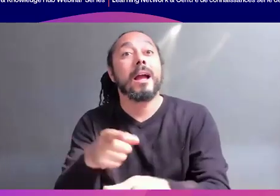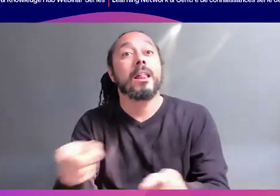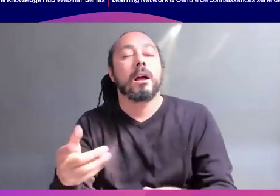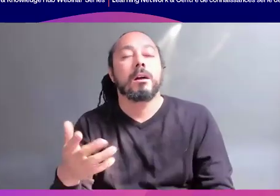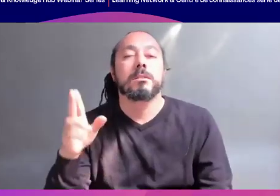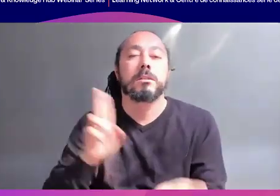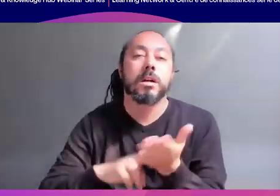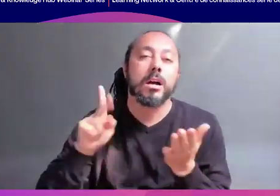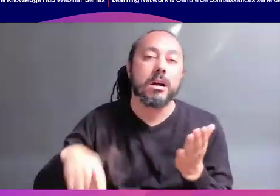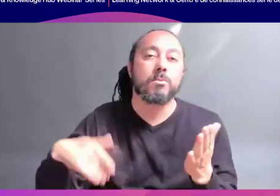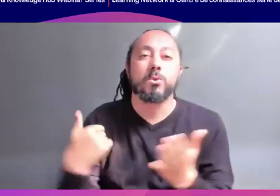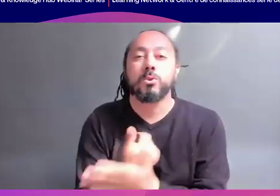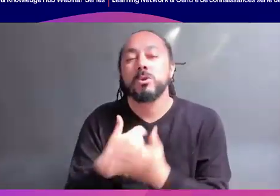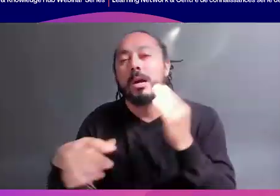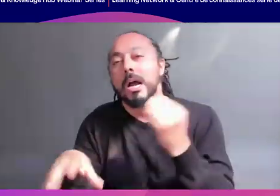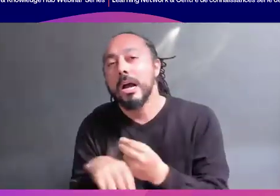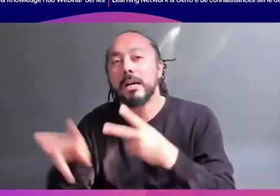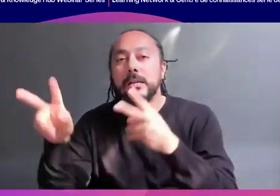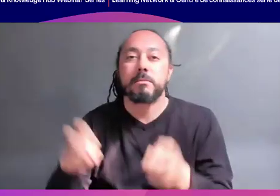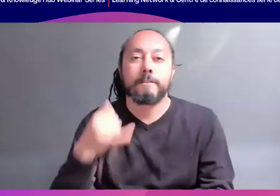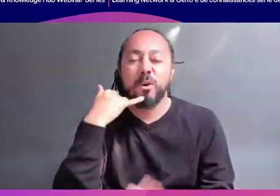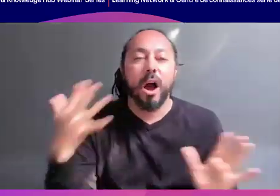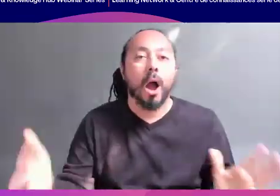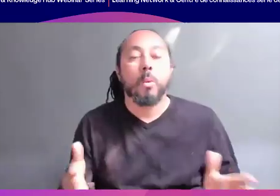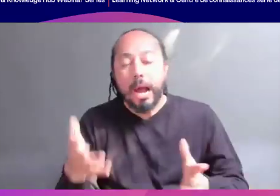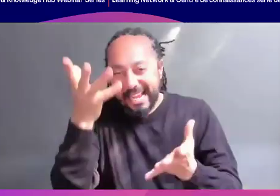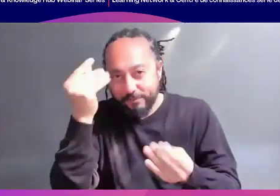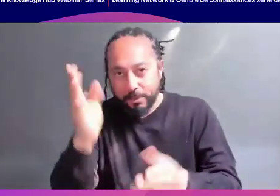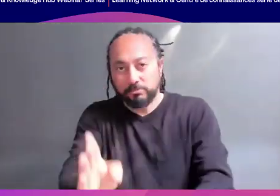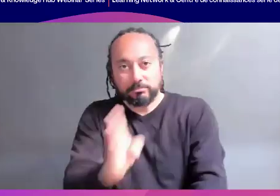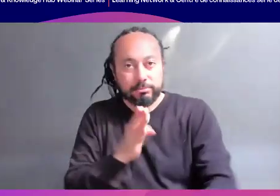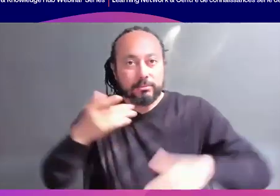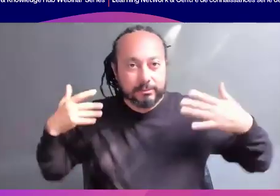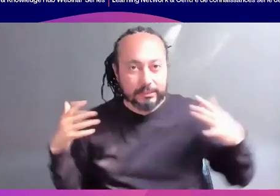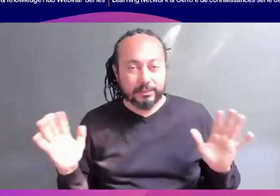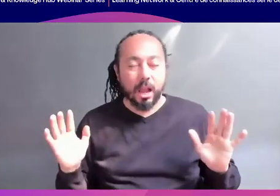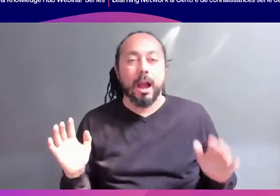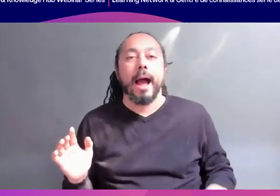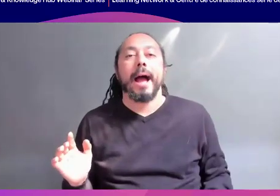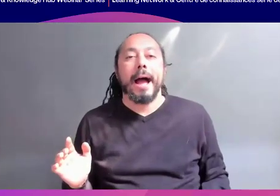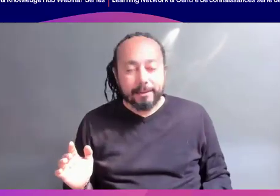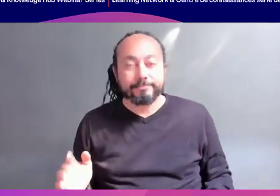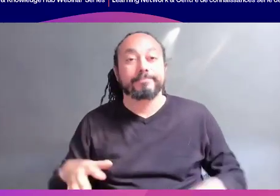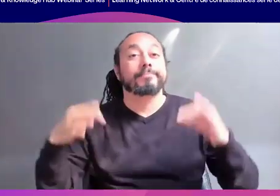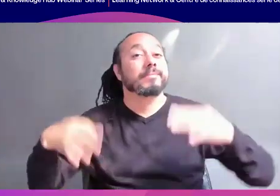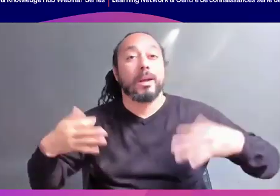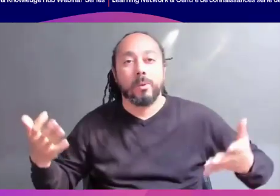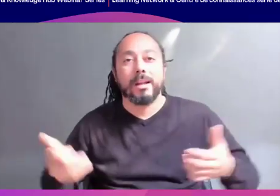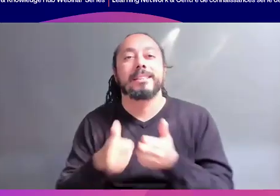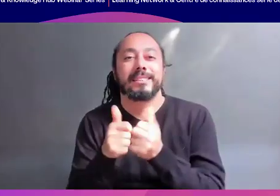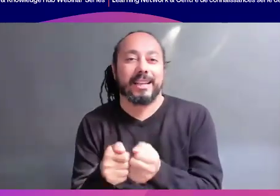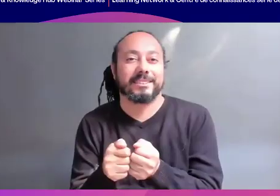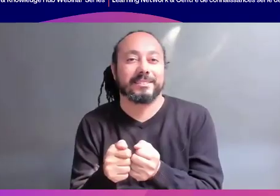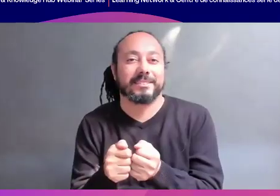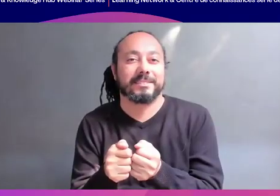want another thing on my phone. I just want it to come to me simply and easily. And so that's why we chose that modality. And the good news